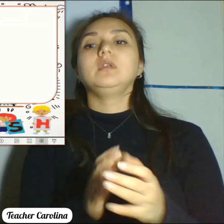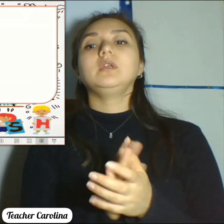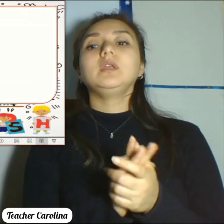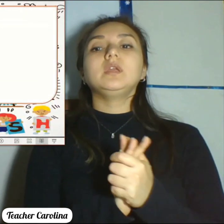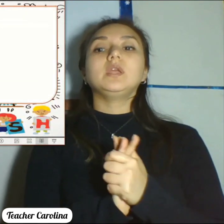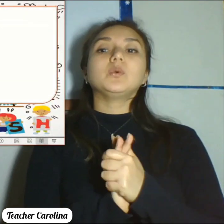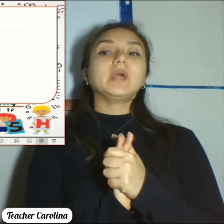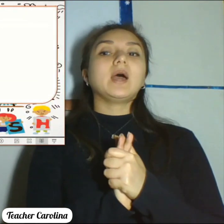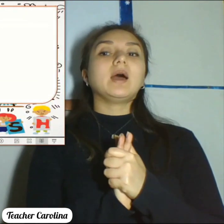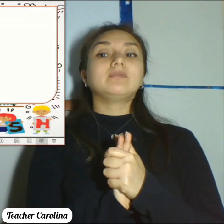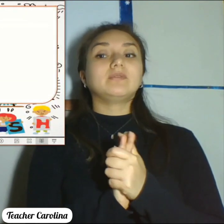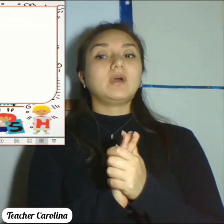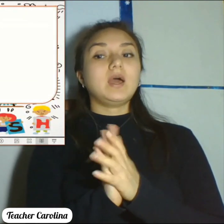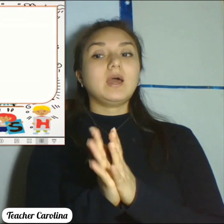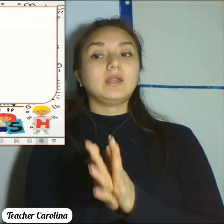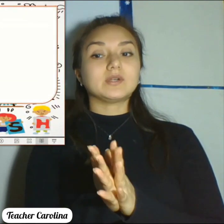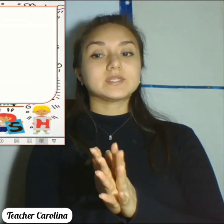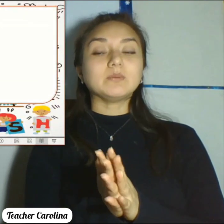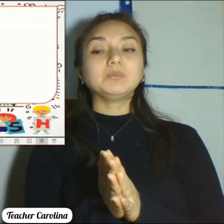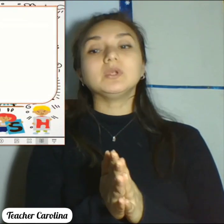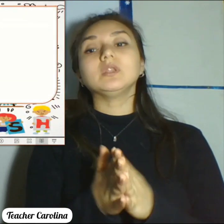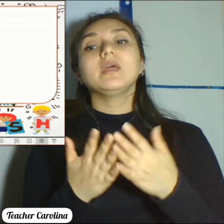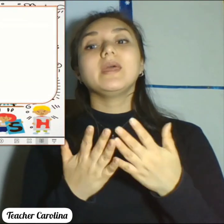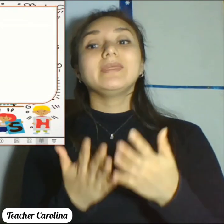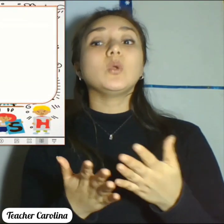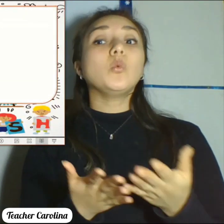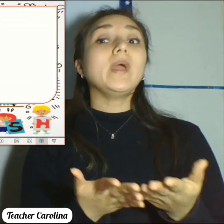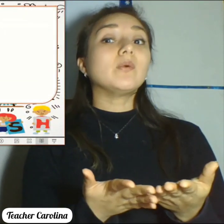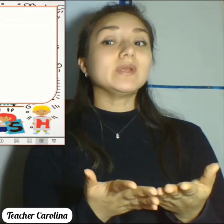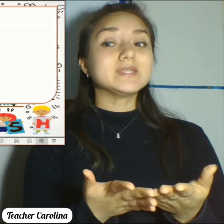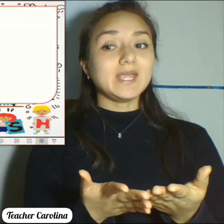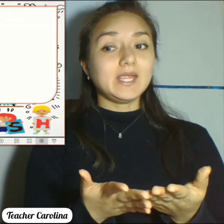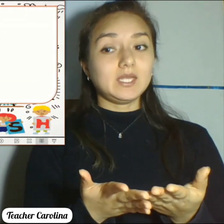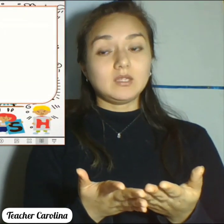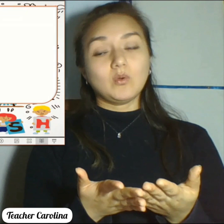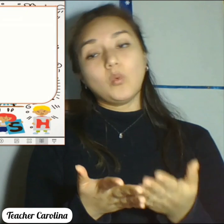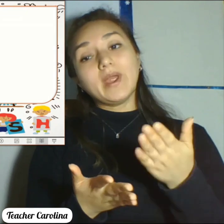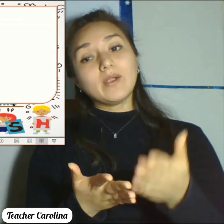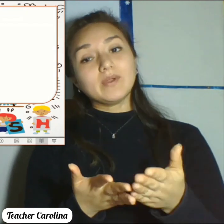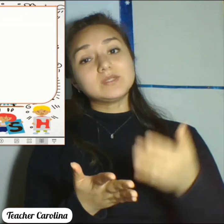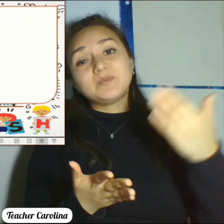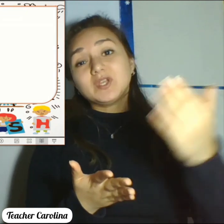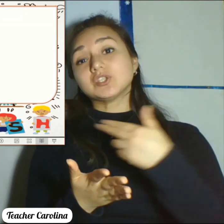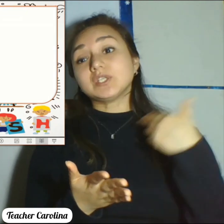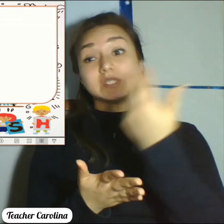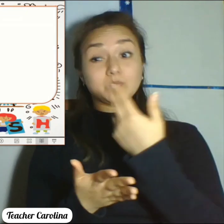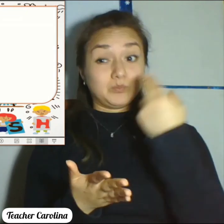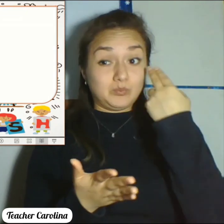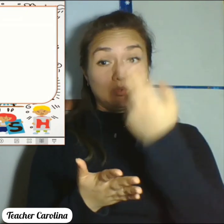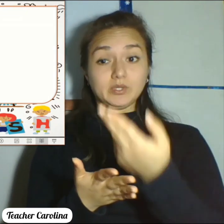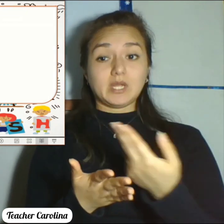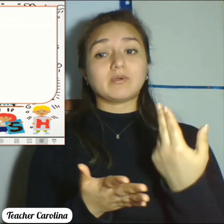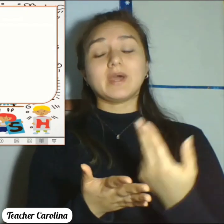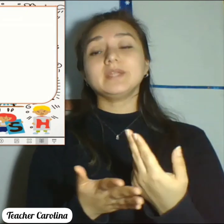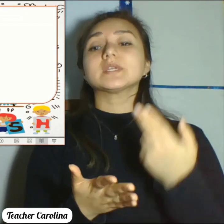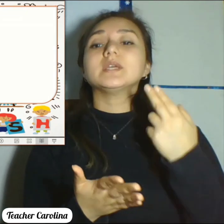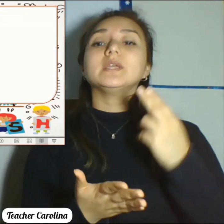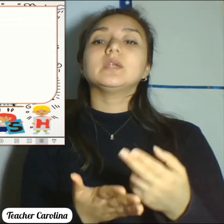In here we have another example. There weren't any. Weren't because it's plural, right? There